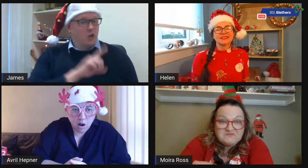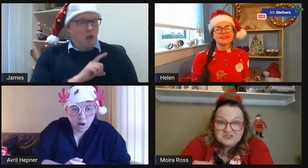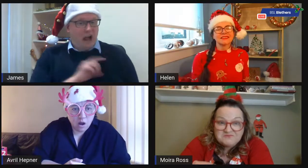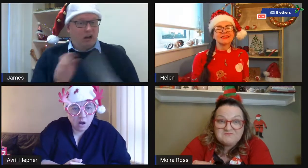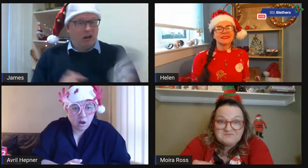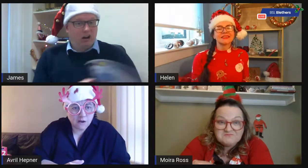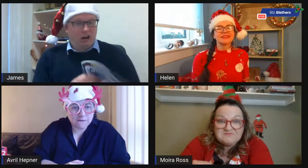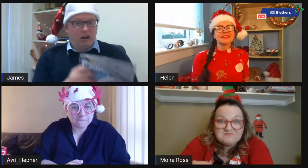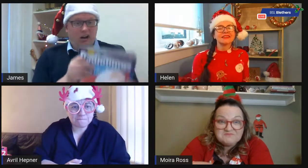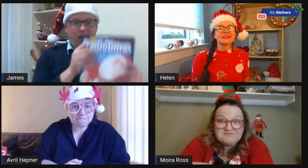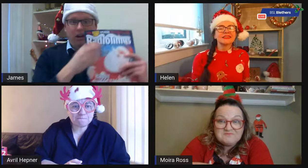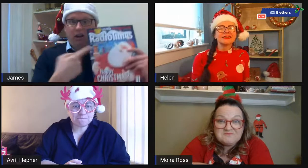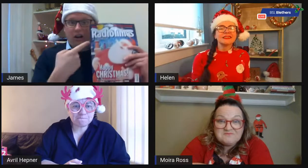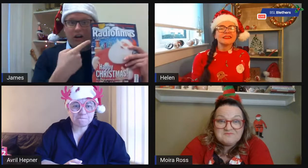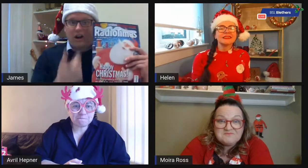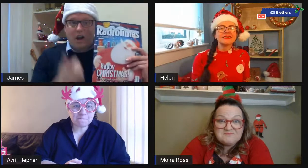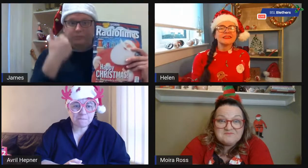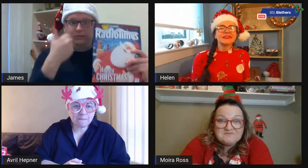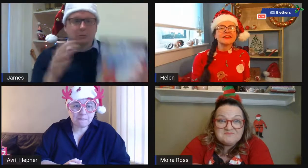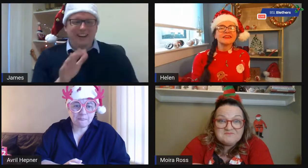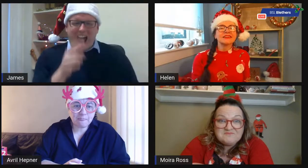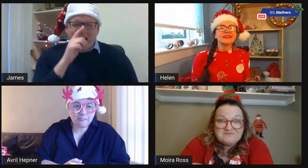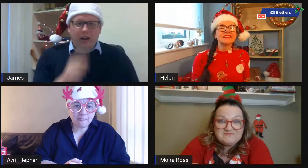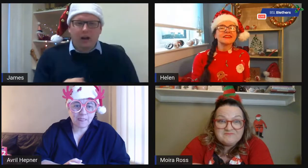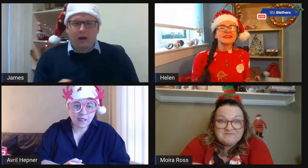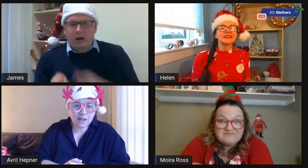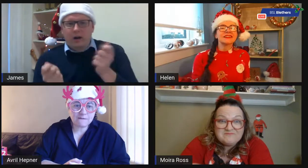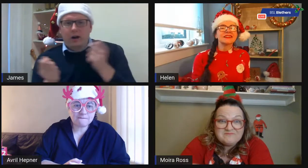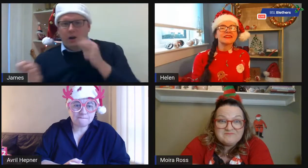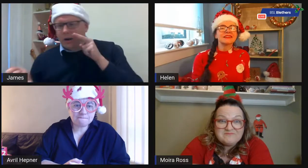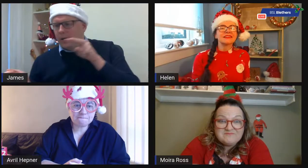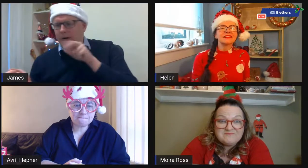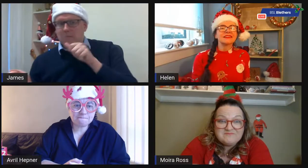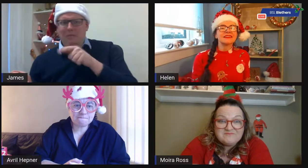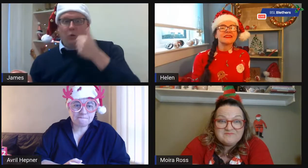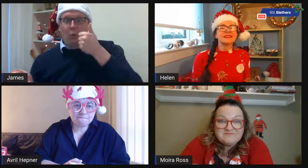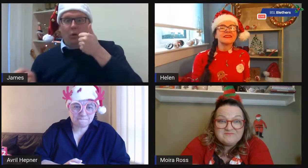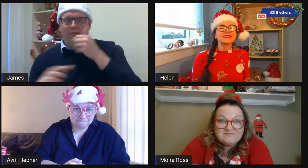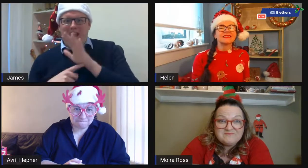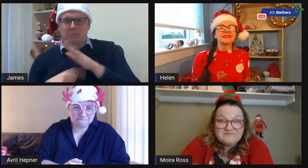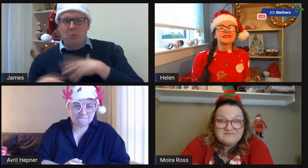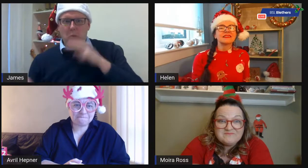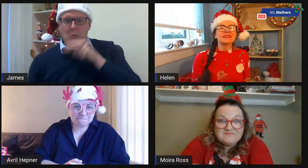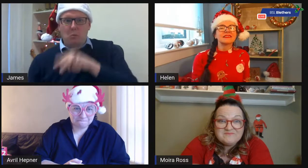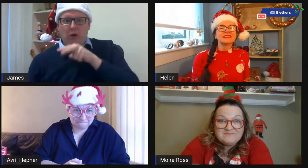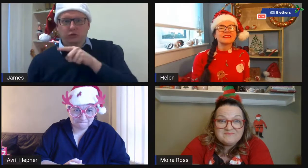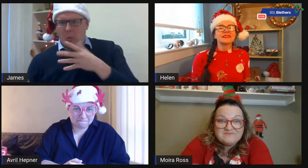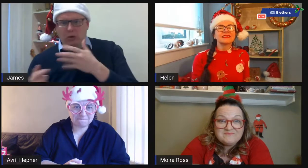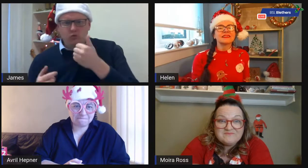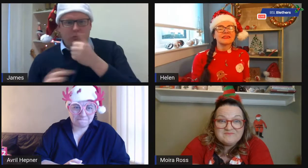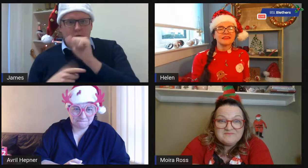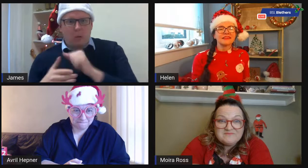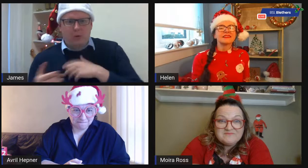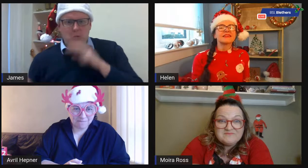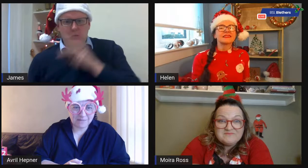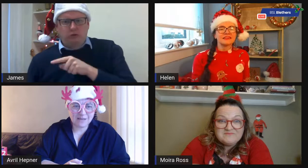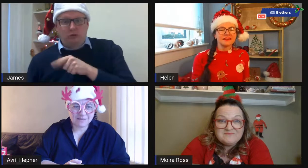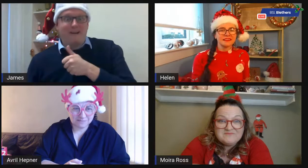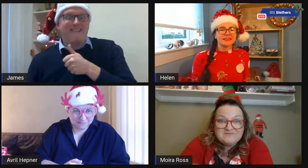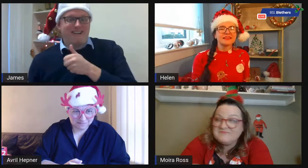won't disturb you as hearing people, but it'll give deaf people some comfort. Avro, look, I mean, there's the Radio Times. We could be looking at things, some good